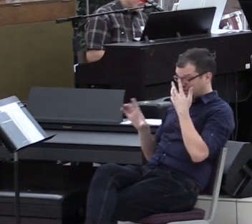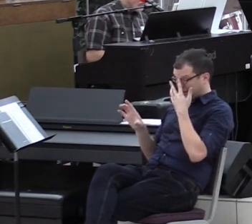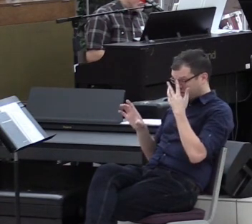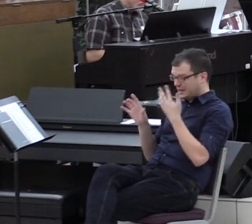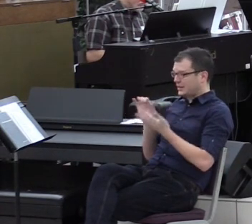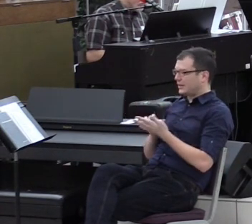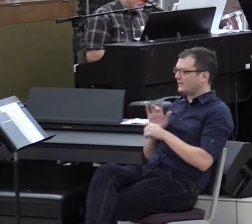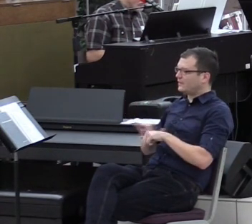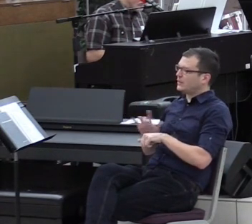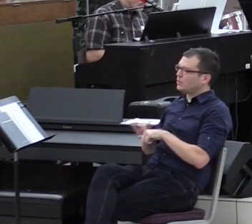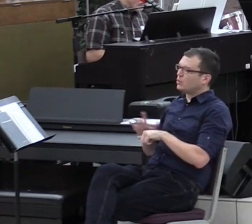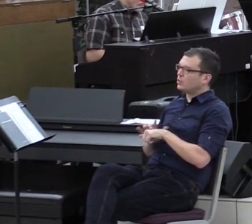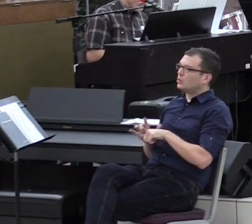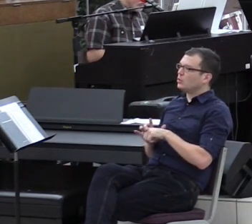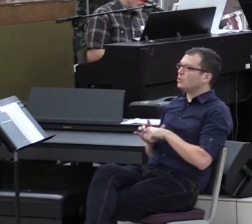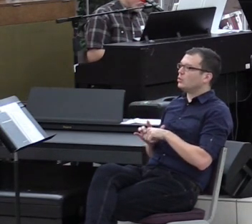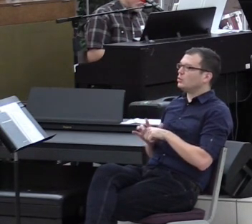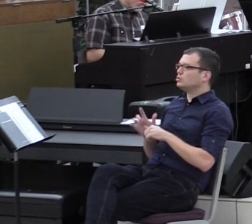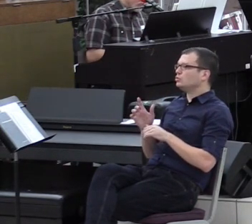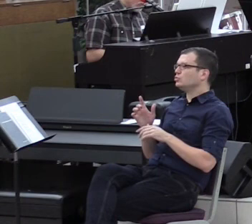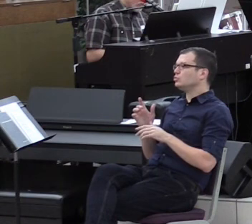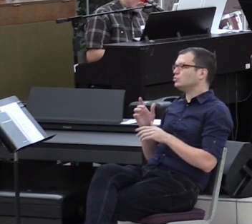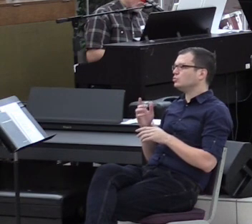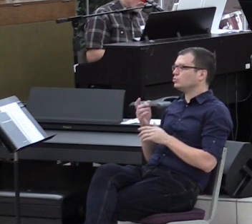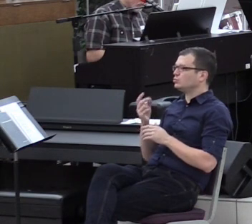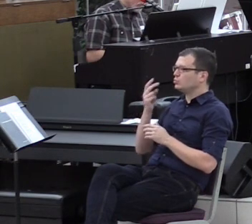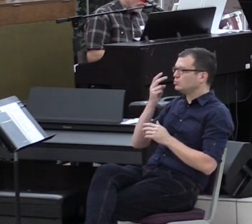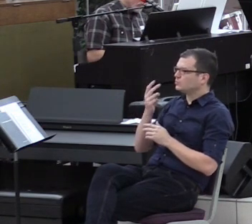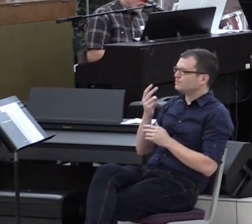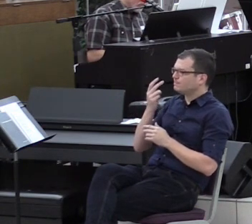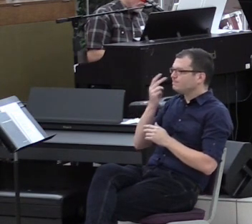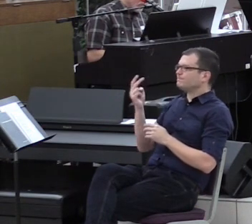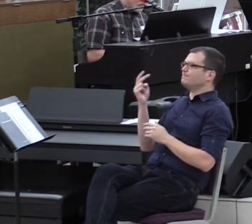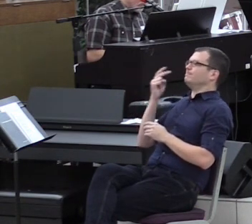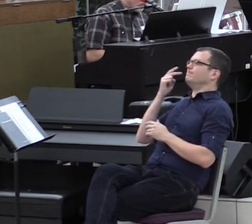that was available to hold remembrances and honors.